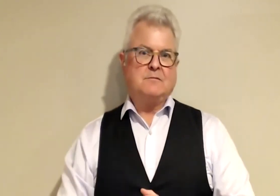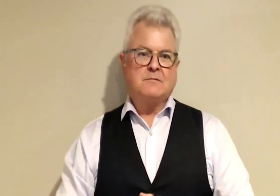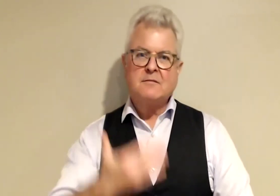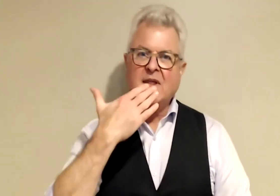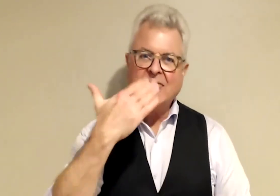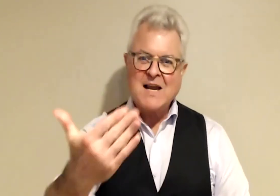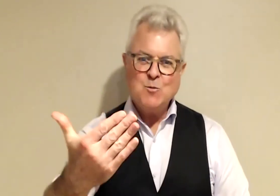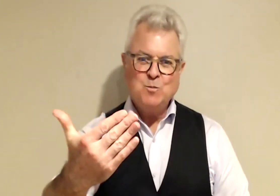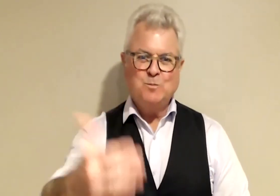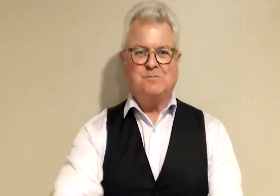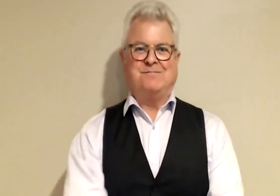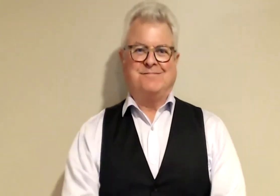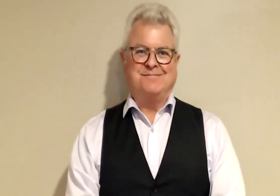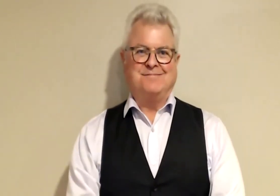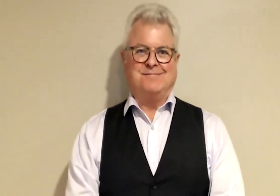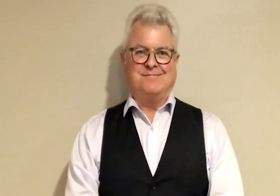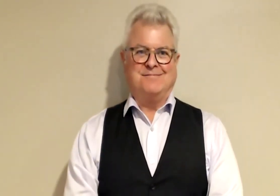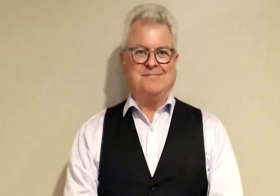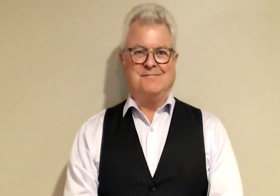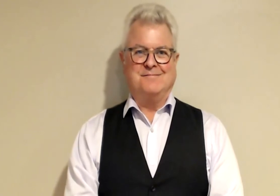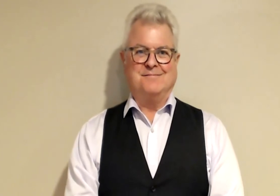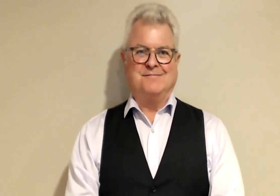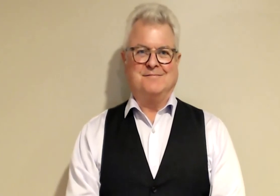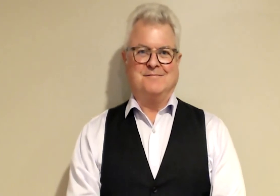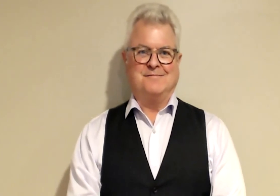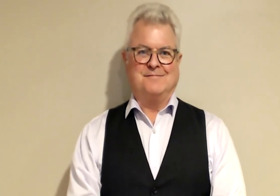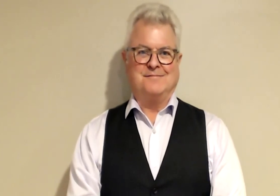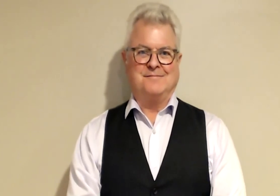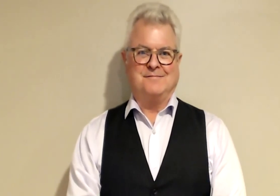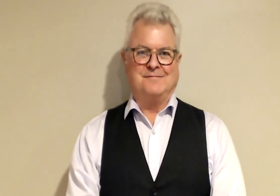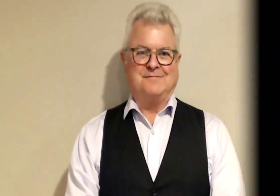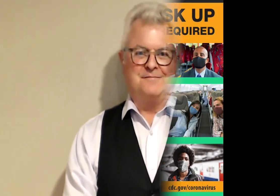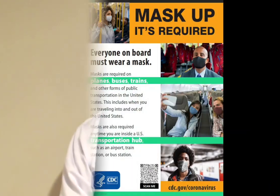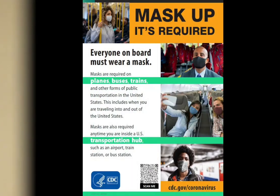guidelines that are changing constantly within the states that you are traveling. Thank you.